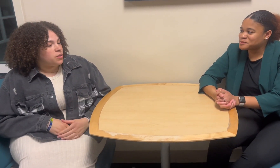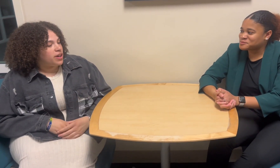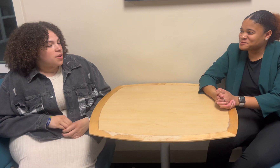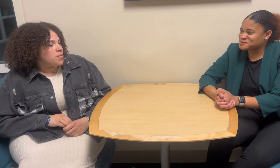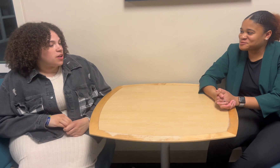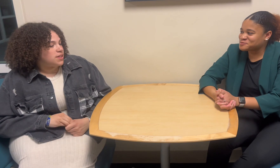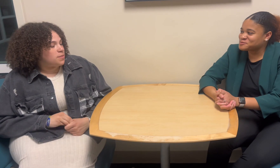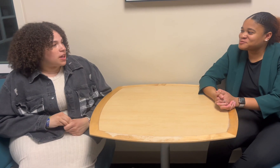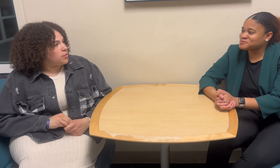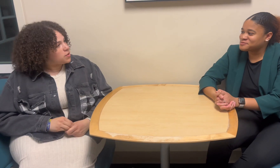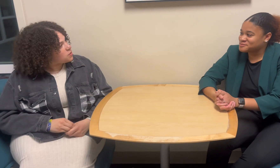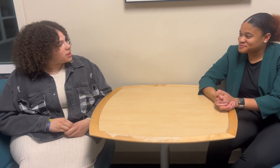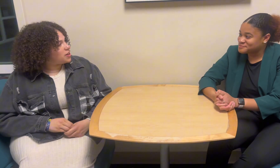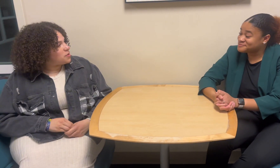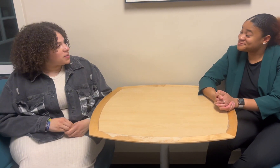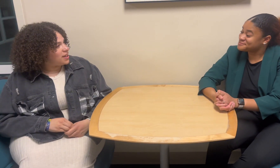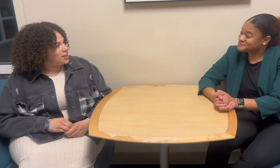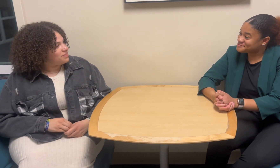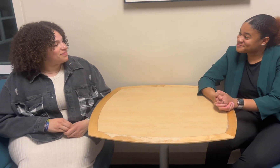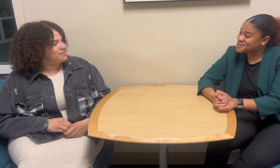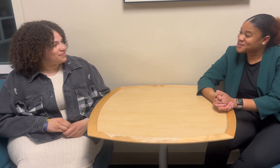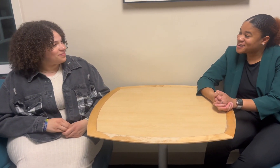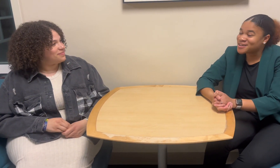I'm part of Sigma Gamma Rho Sorority Incorporated. That's very nice.